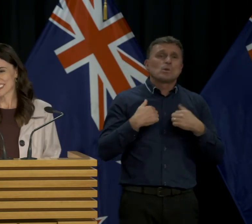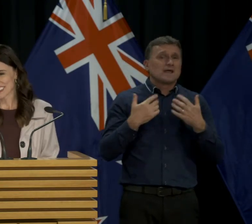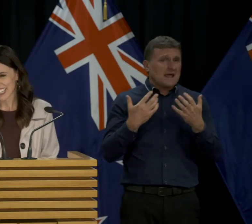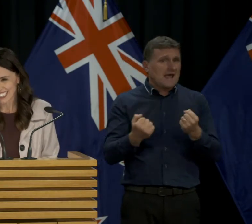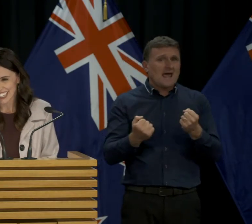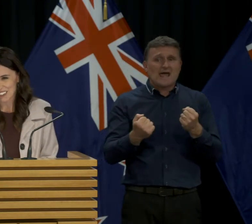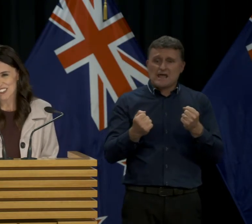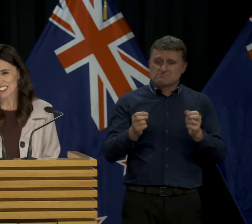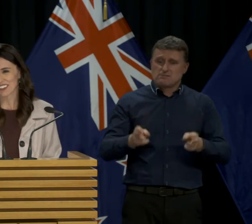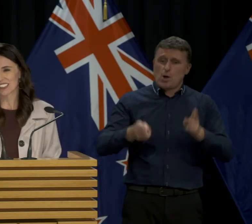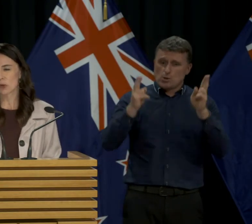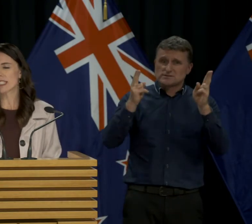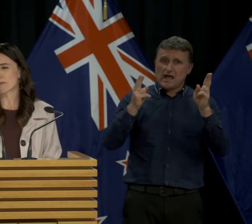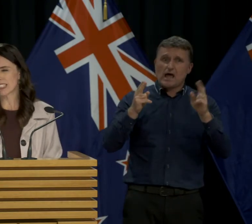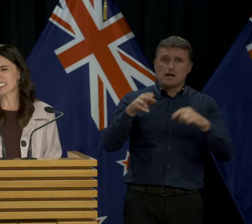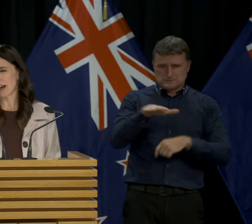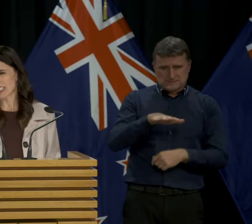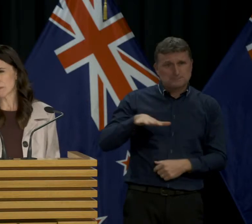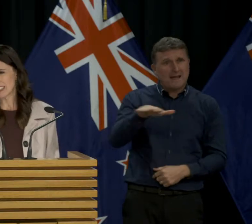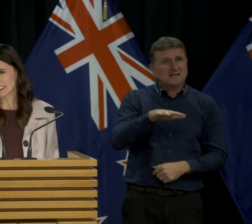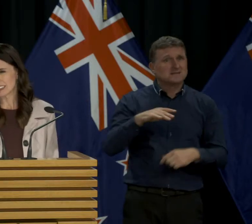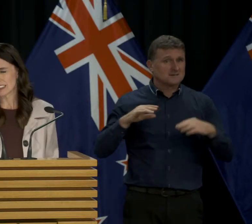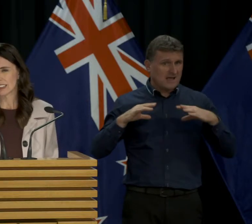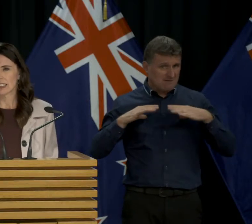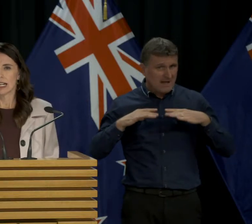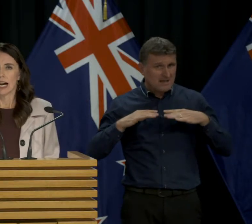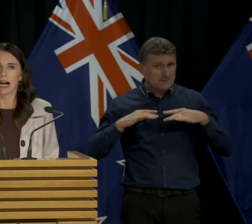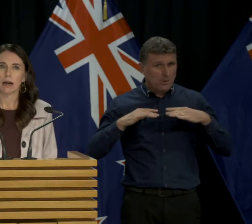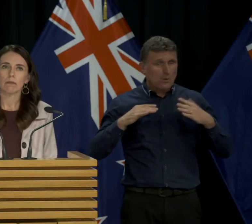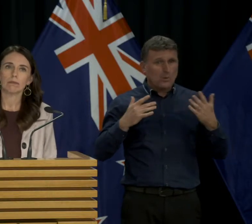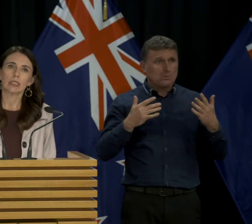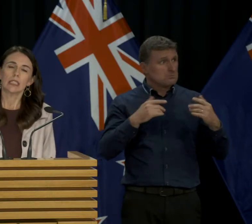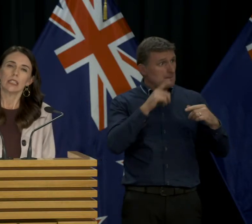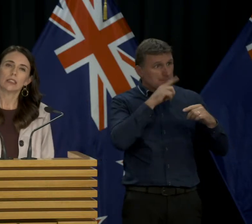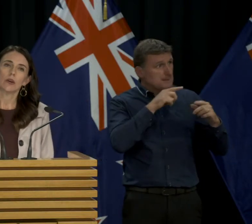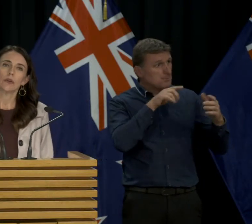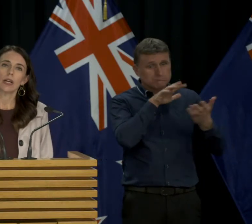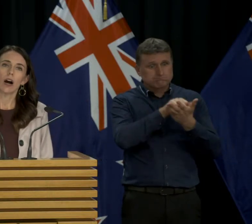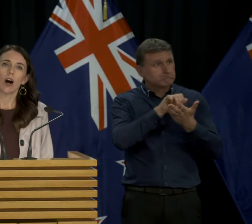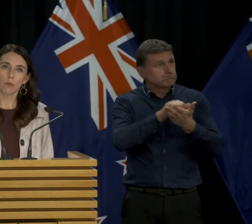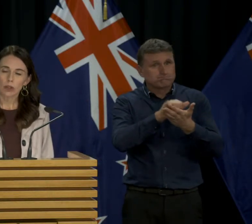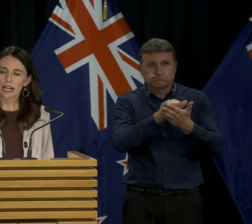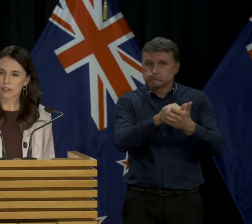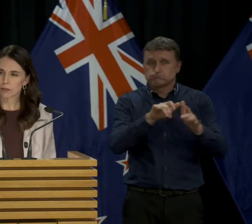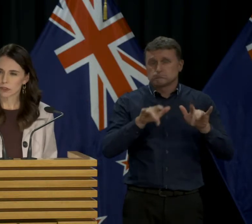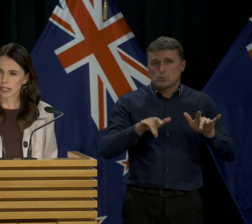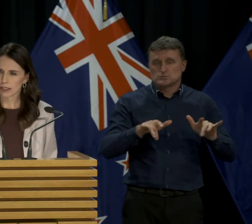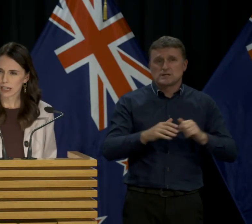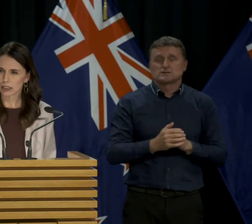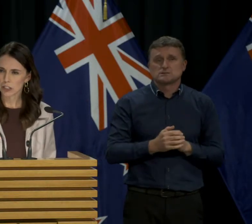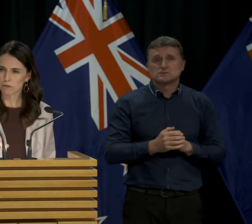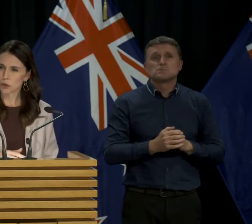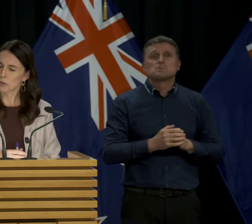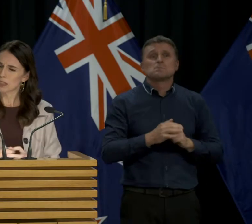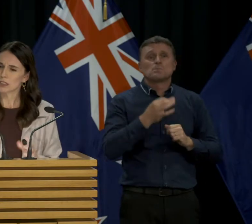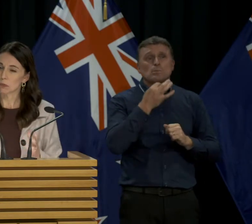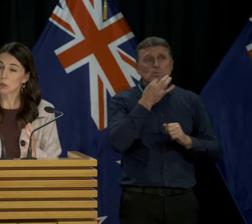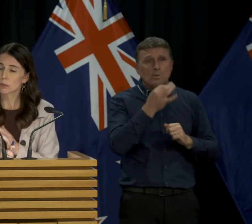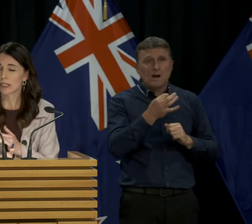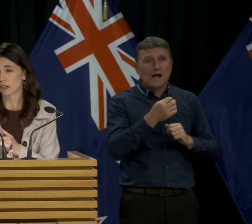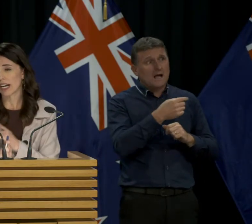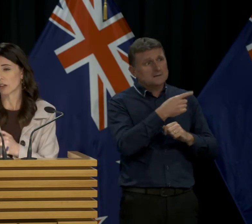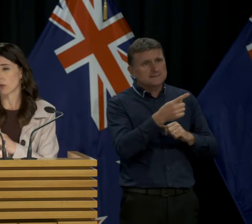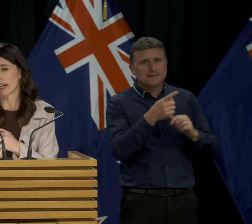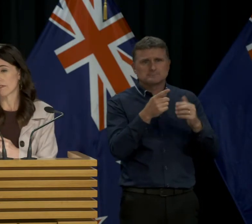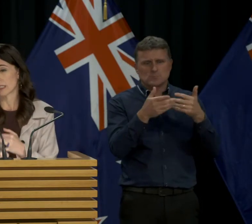now that are not taken up. So it's always been demand-based. So I will have them do that calculation for you because it